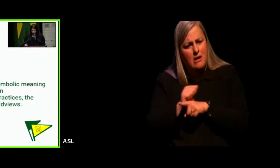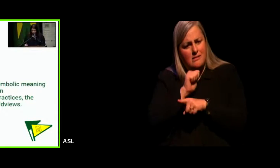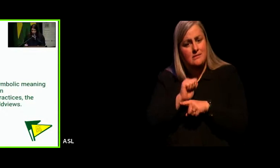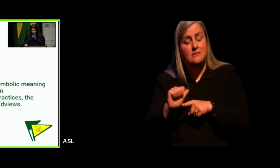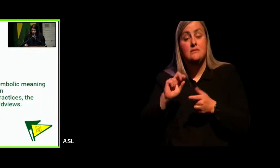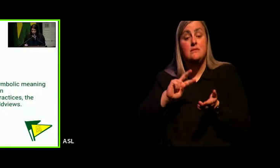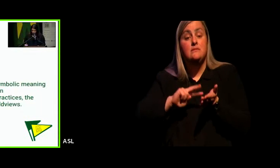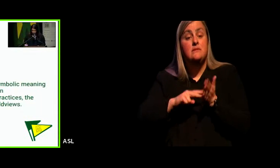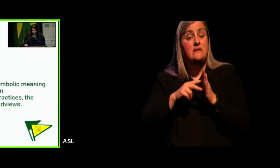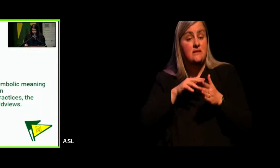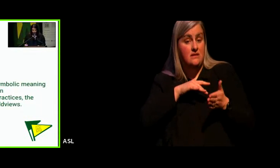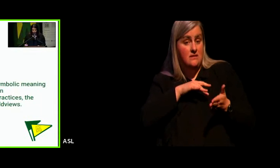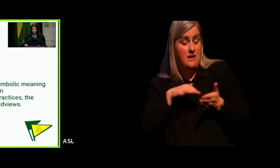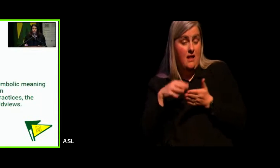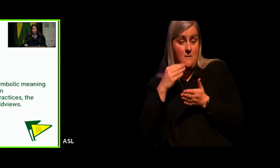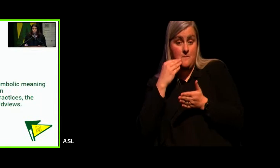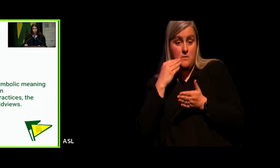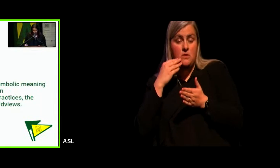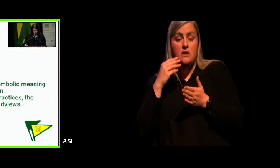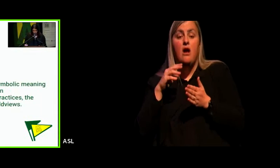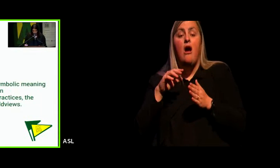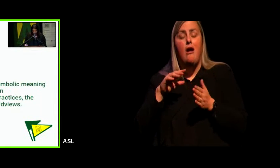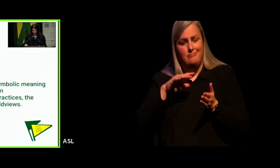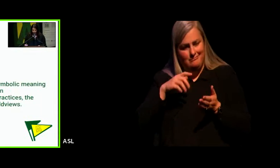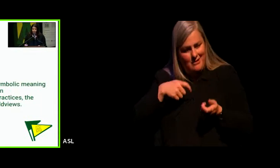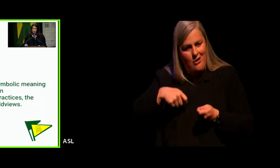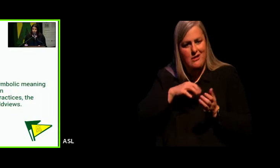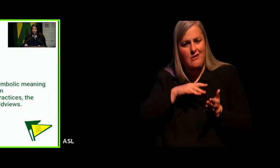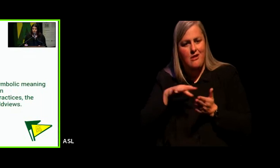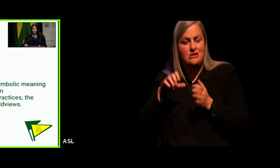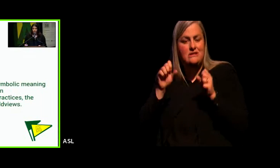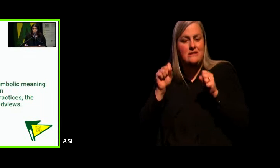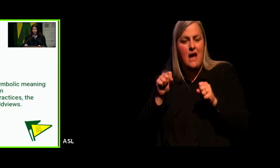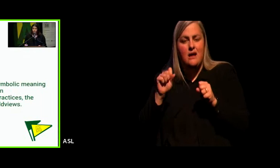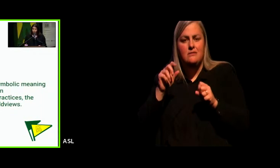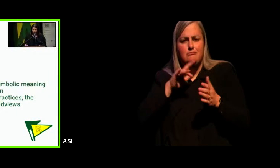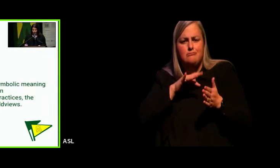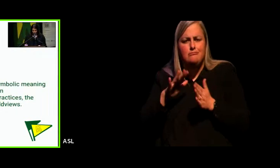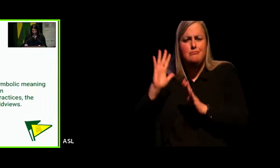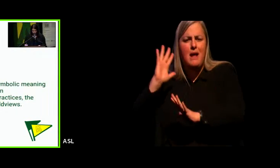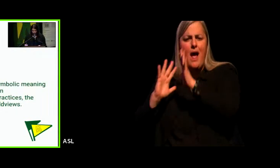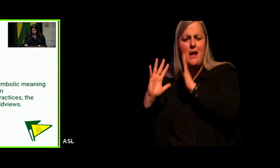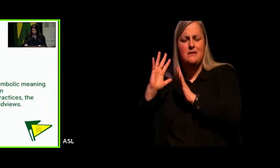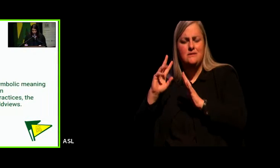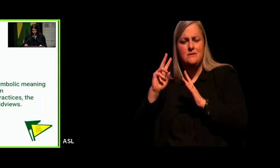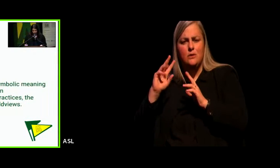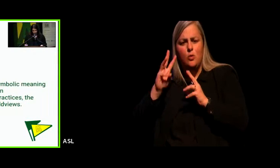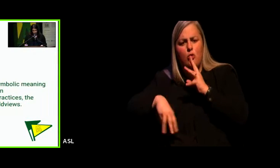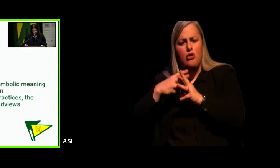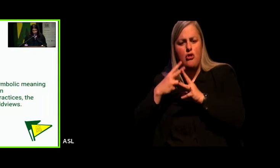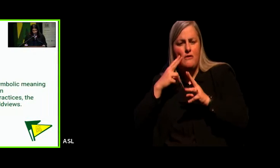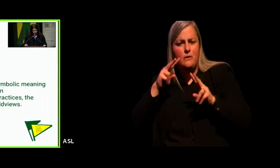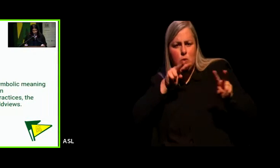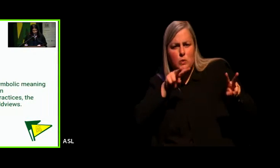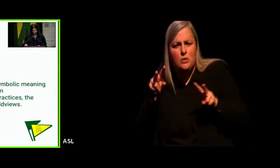allows archaeologists to study past people's worldviews and experiences rather of being in the